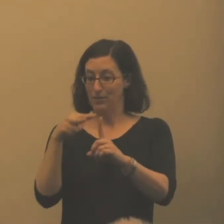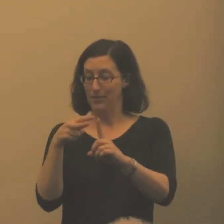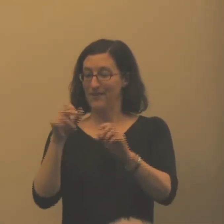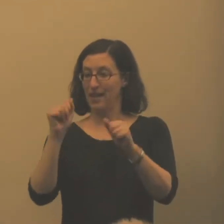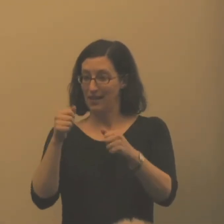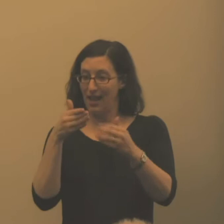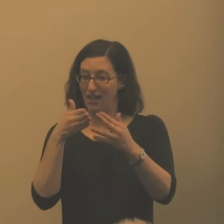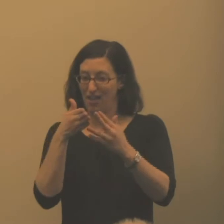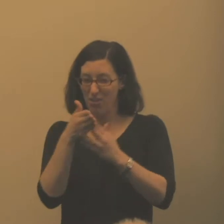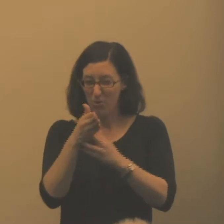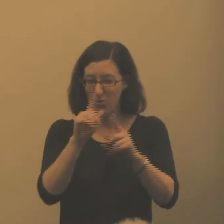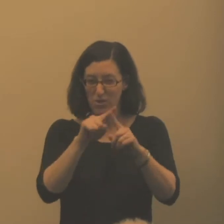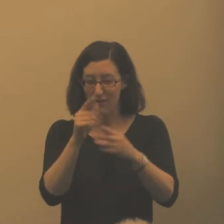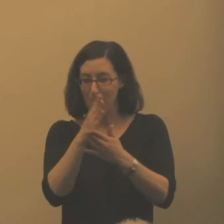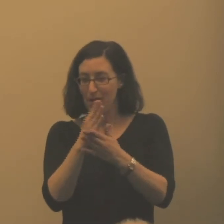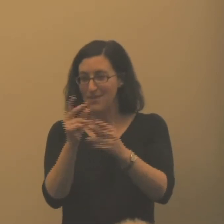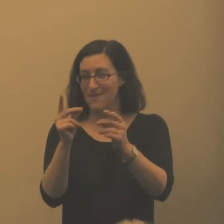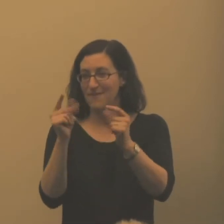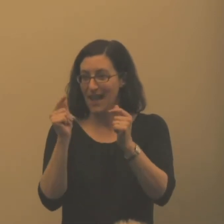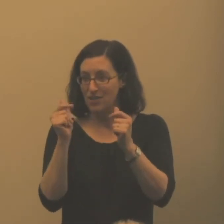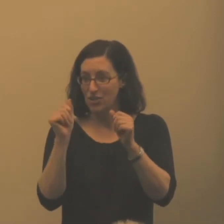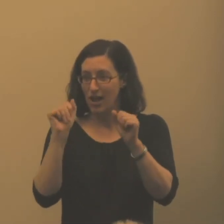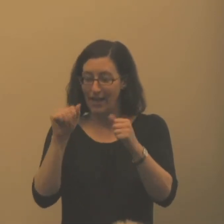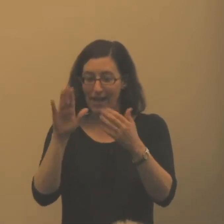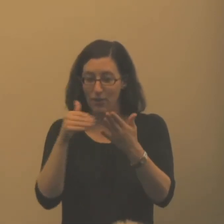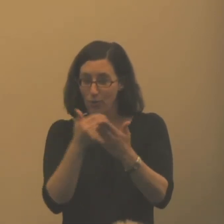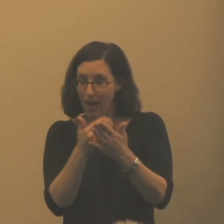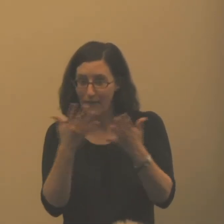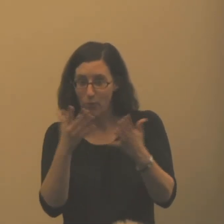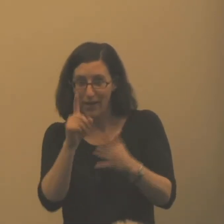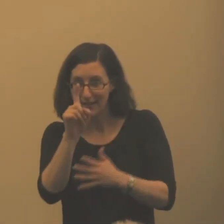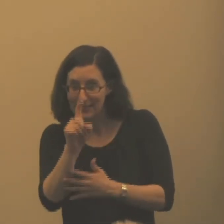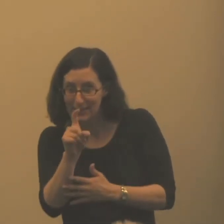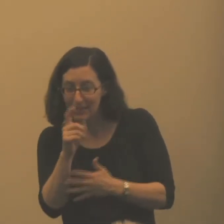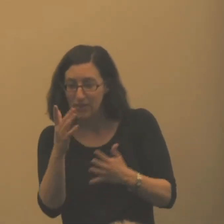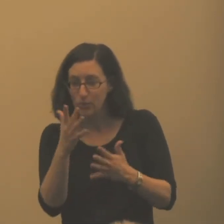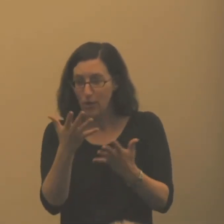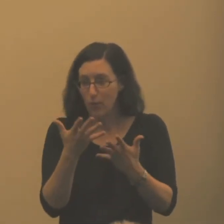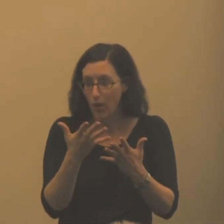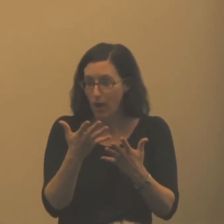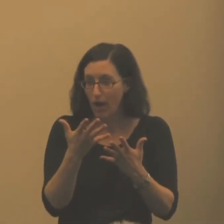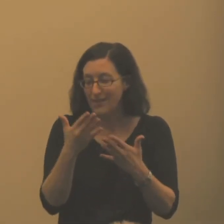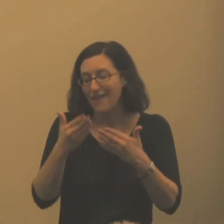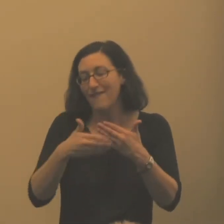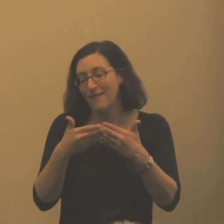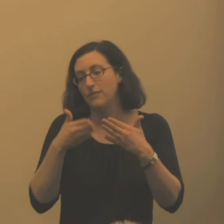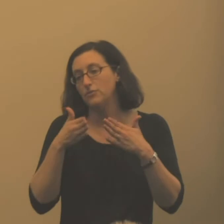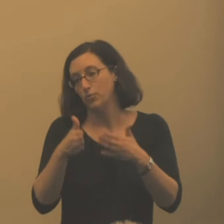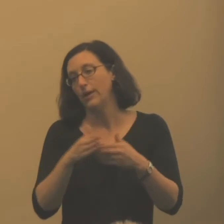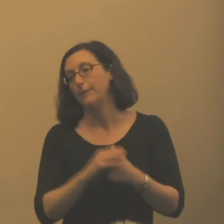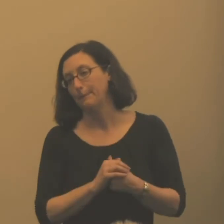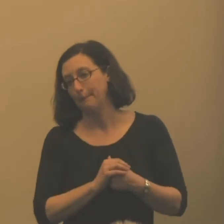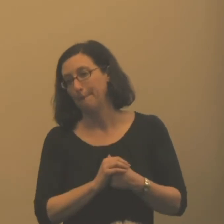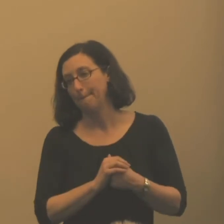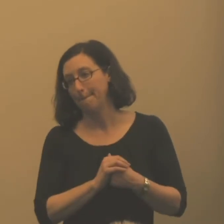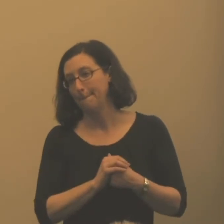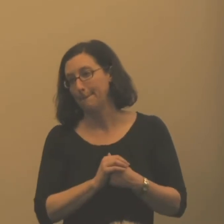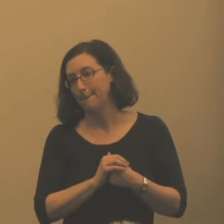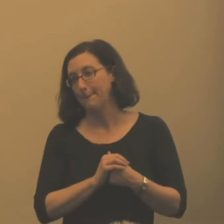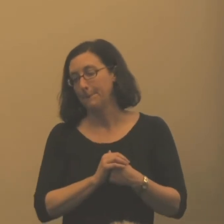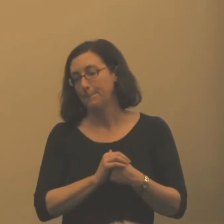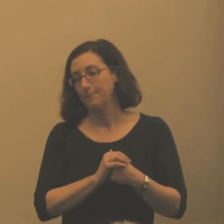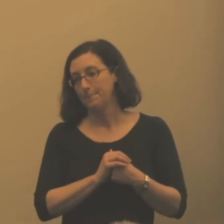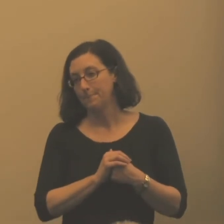through the different elements faster. I can get to the things that I want in a faster manner,